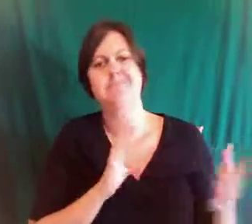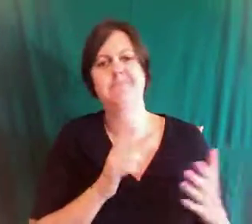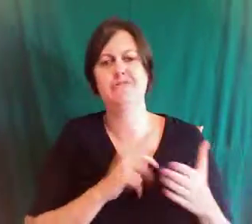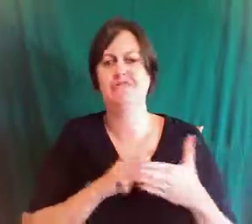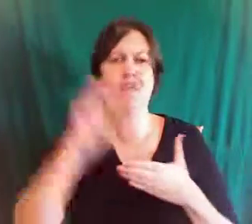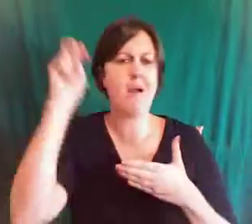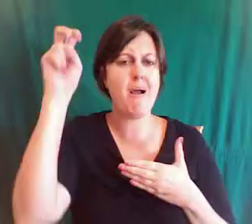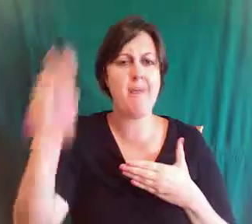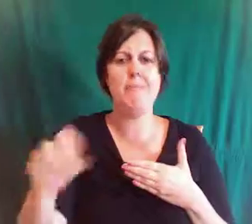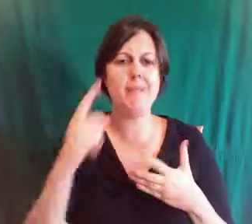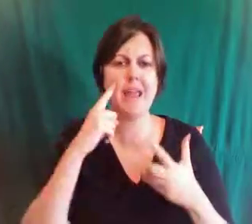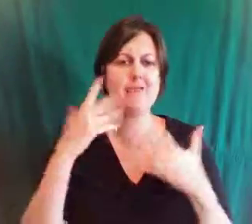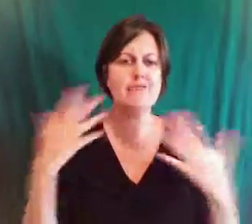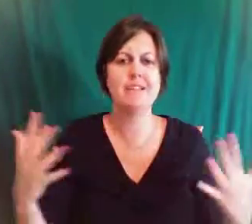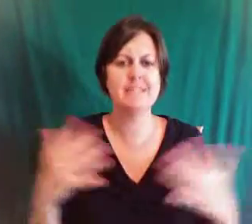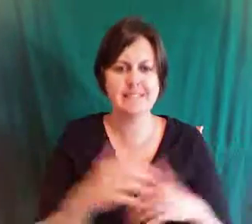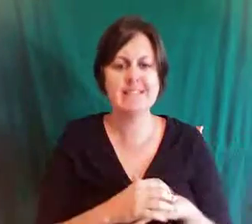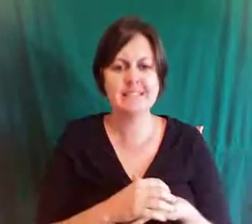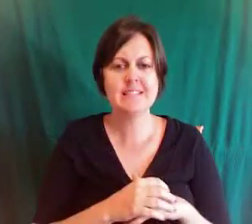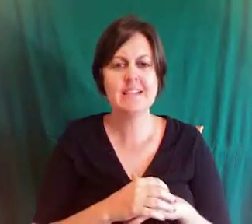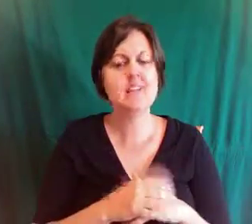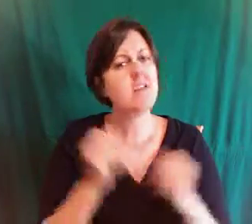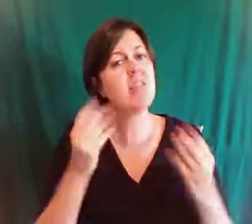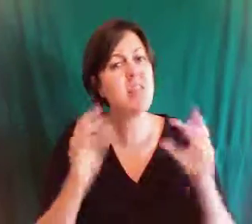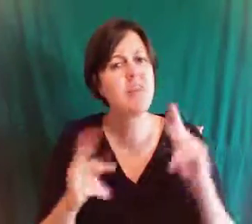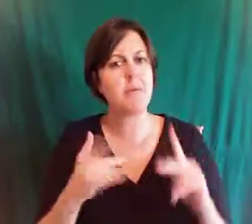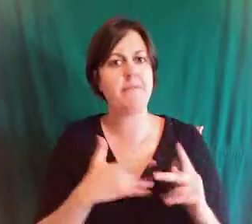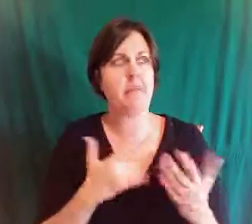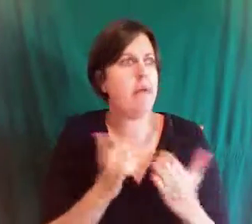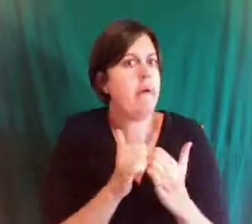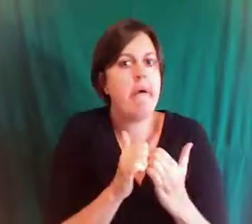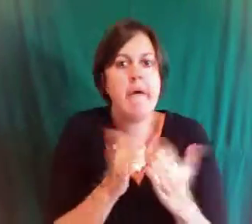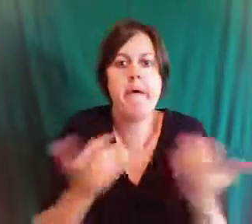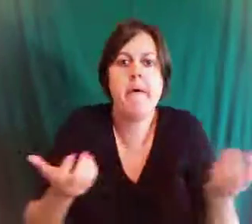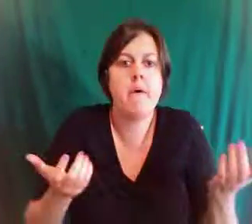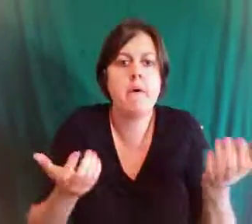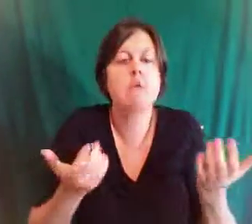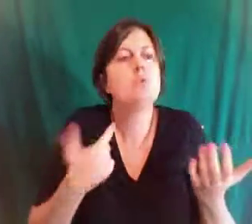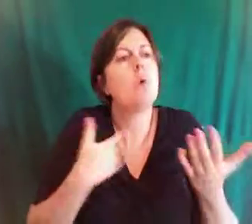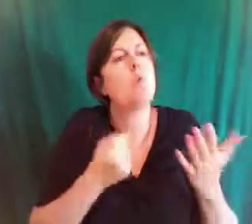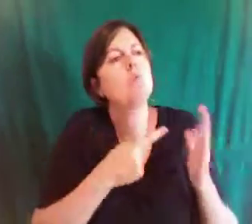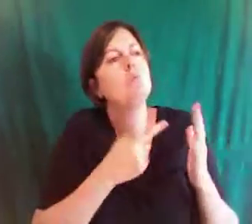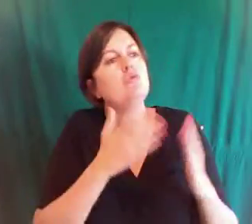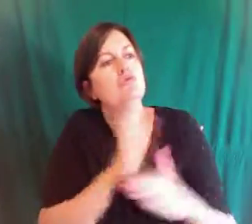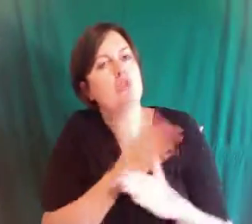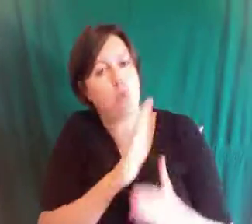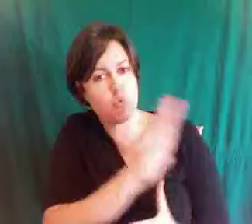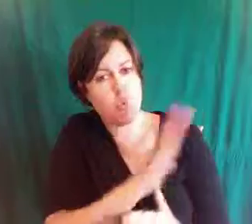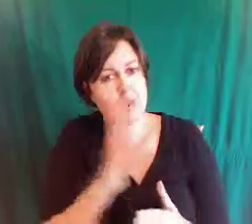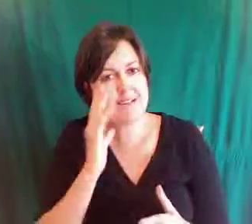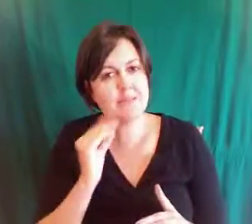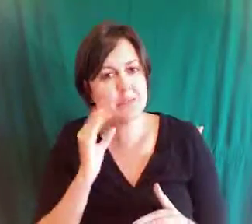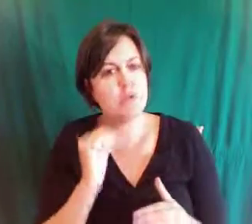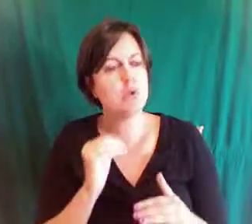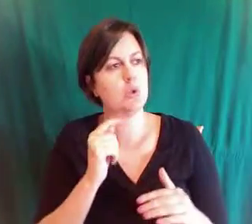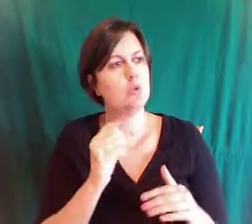people sit a lot of the time, and I just want to bring some experience of walking through that path to our listeners tonight.